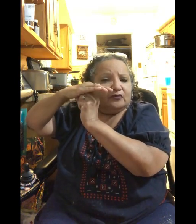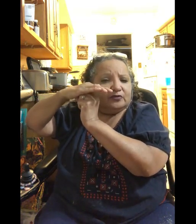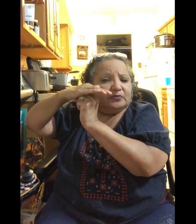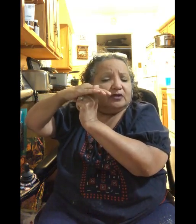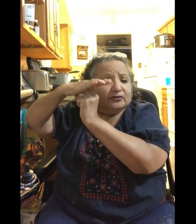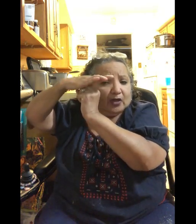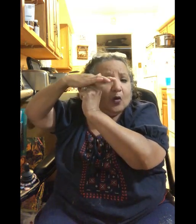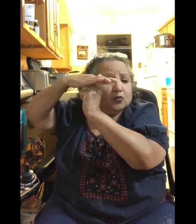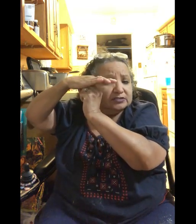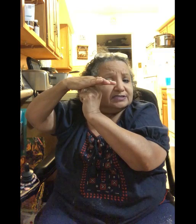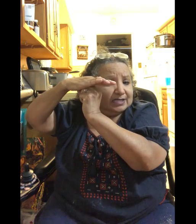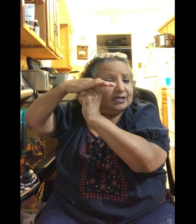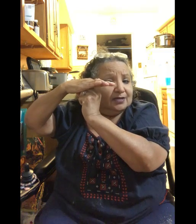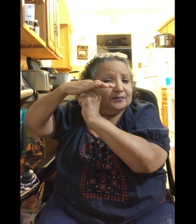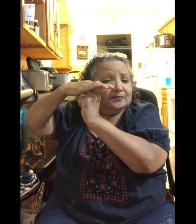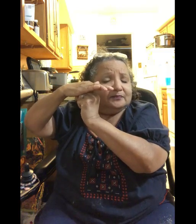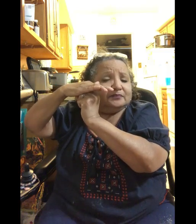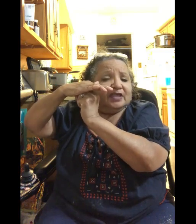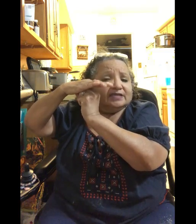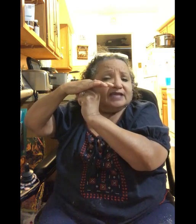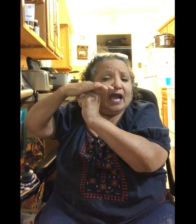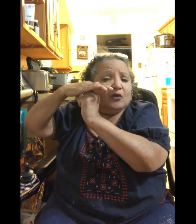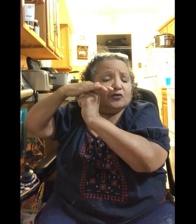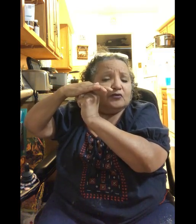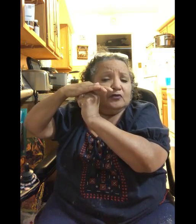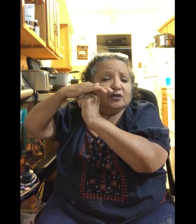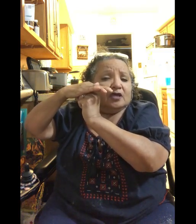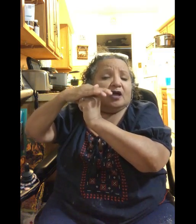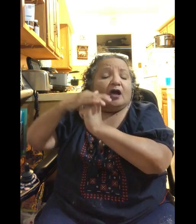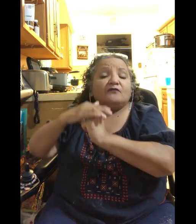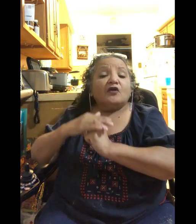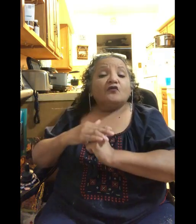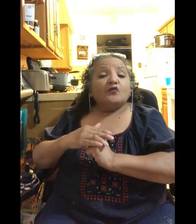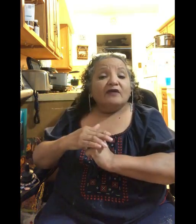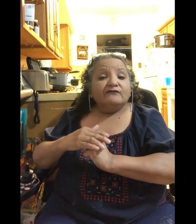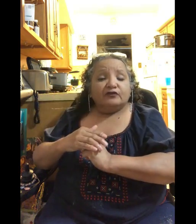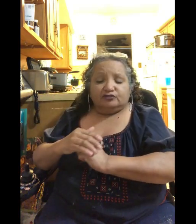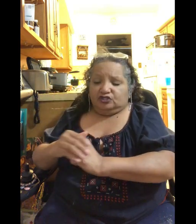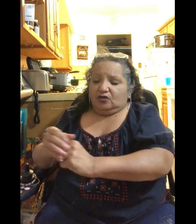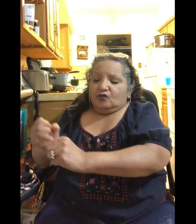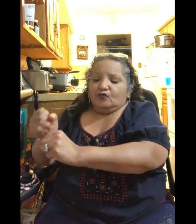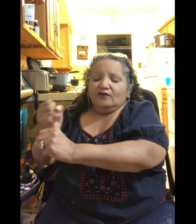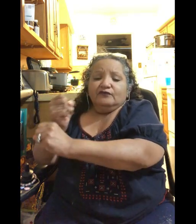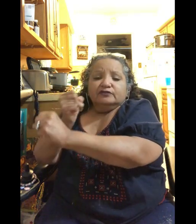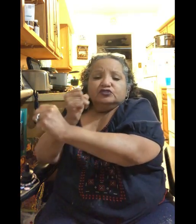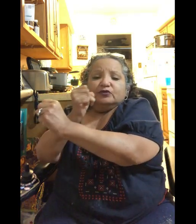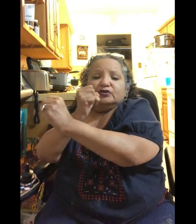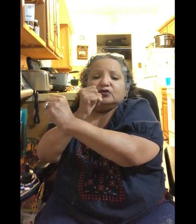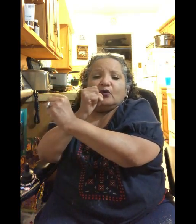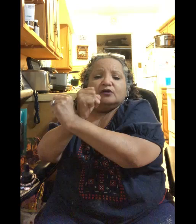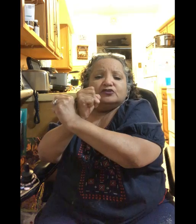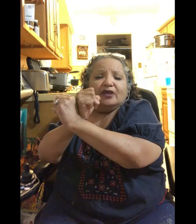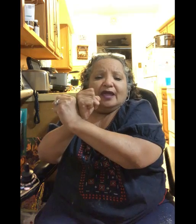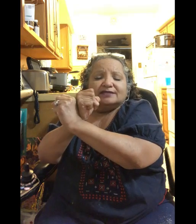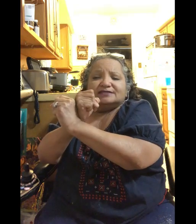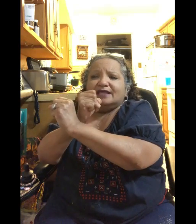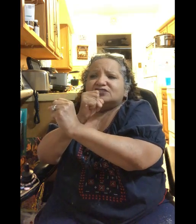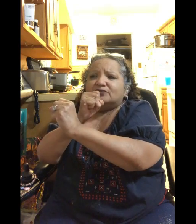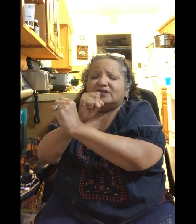the pillar that holds that up. Tower of refuge. Refuge, we're going to cross our hands, and that's going to be